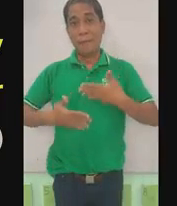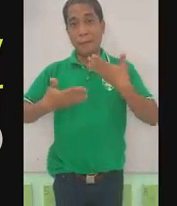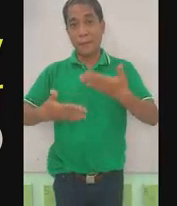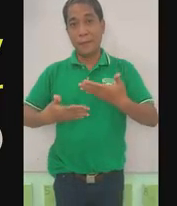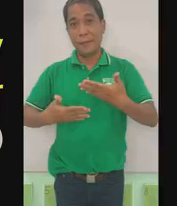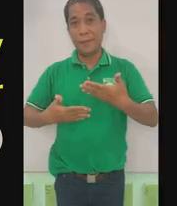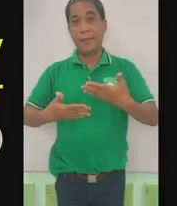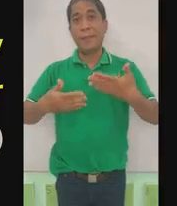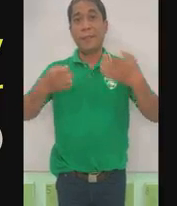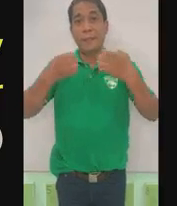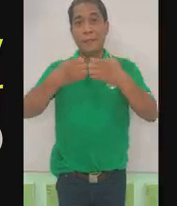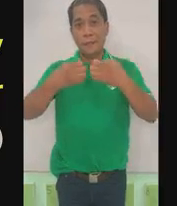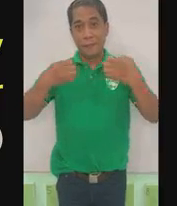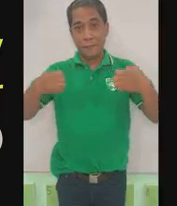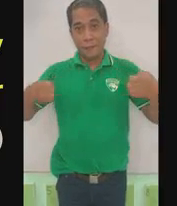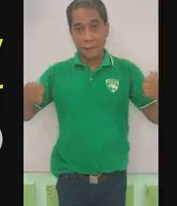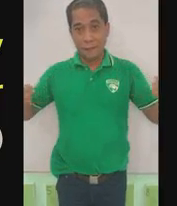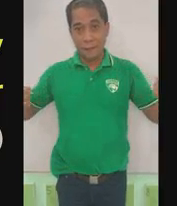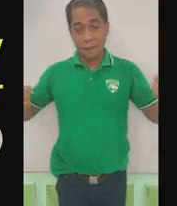happy easter